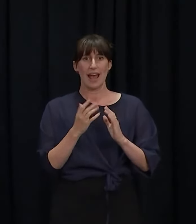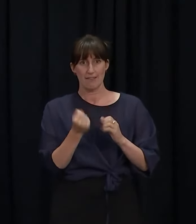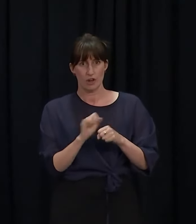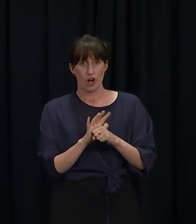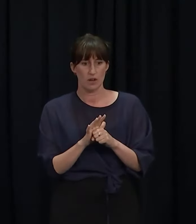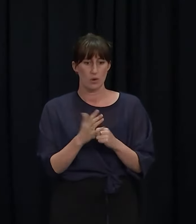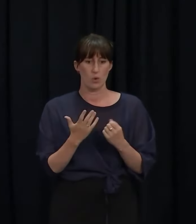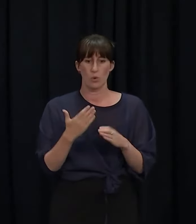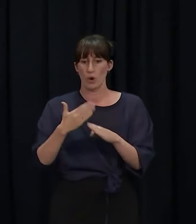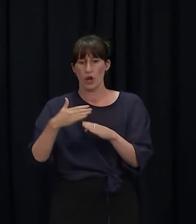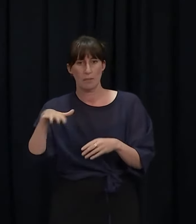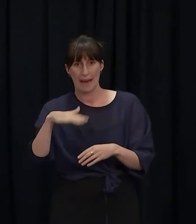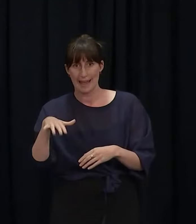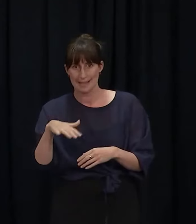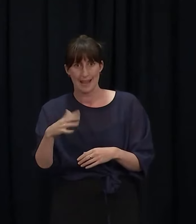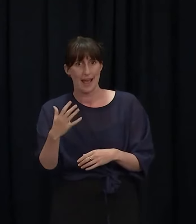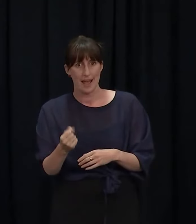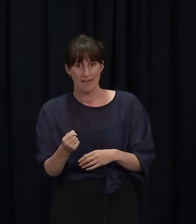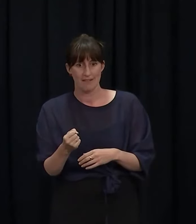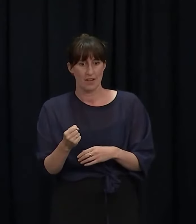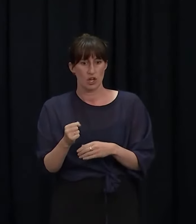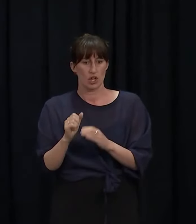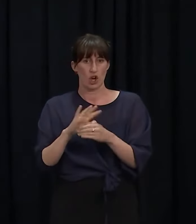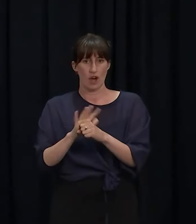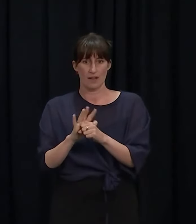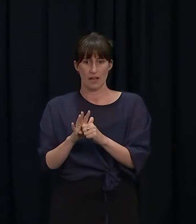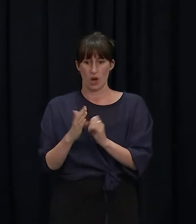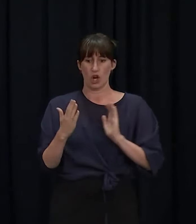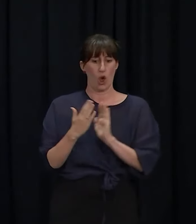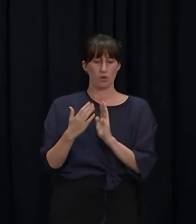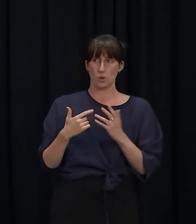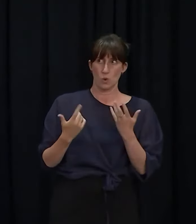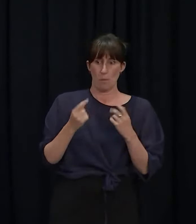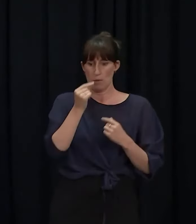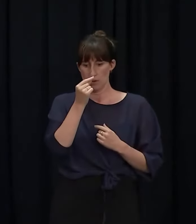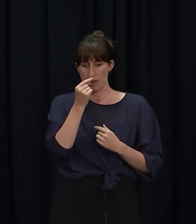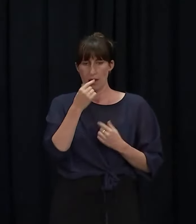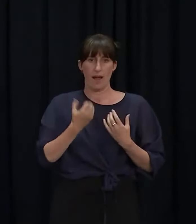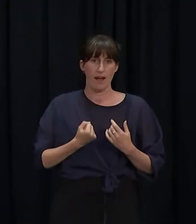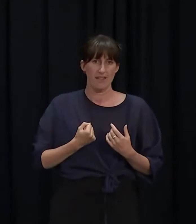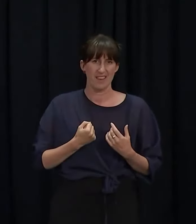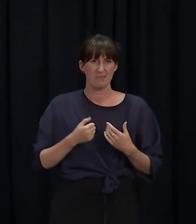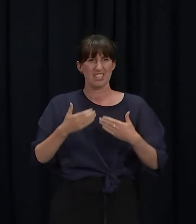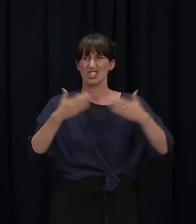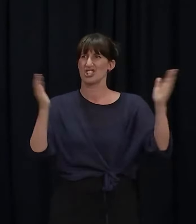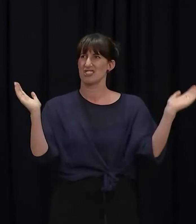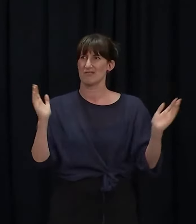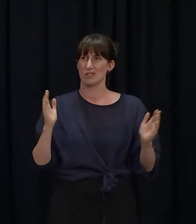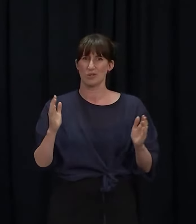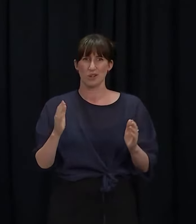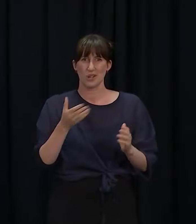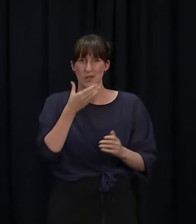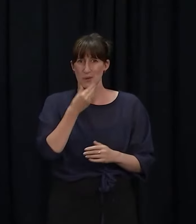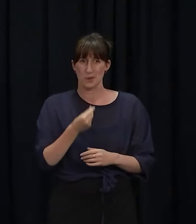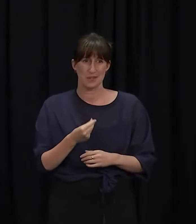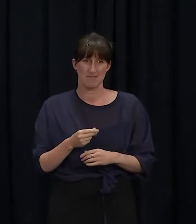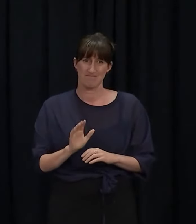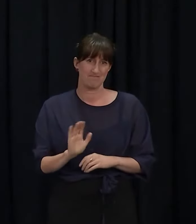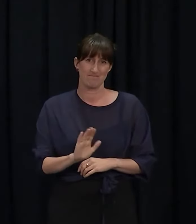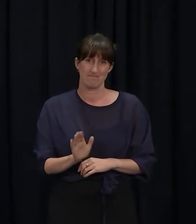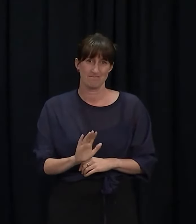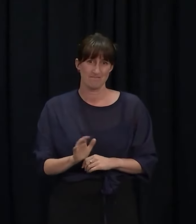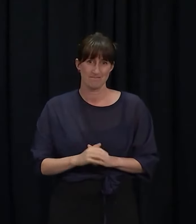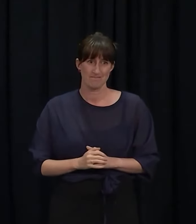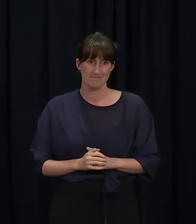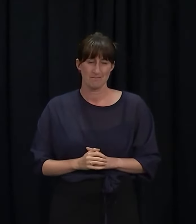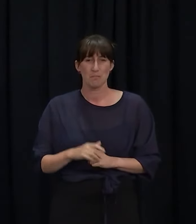instance. But just people testing in a widespread way for no reason actually is not something that I think you would want to